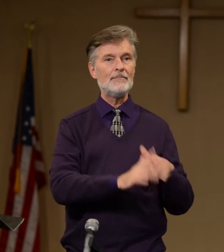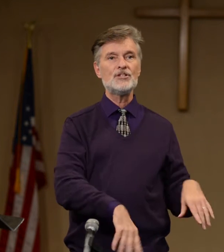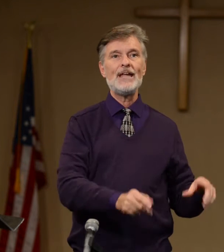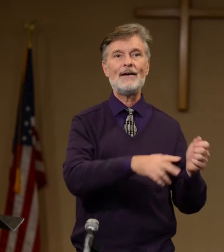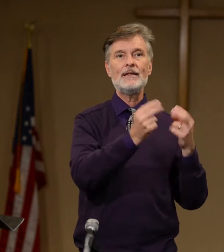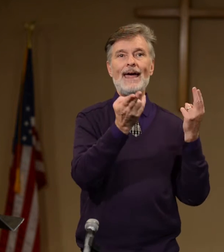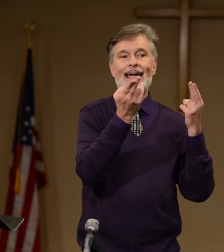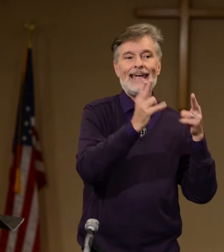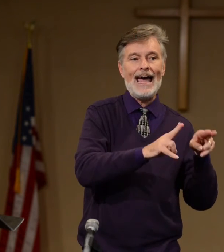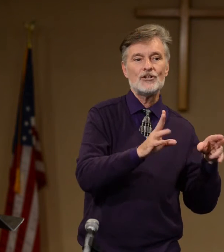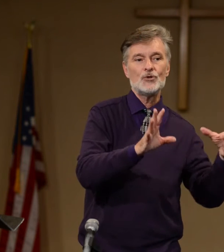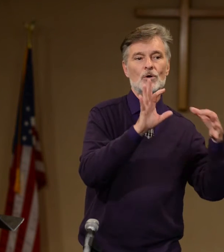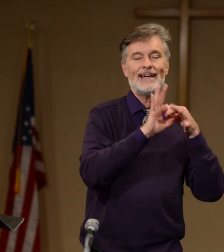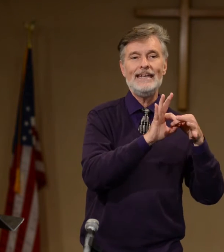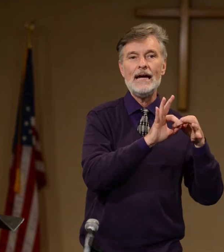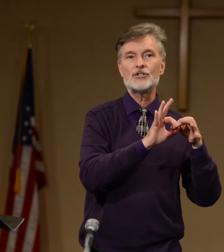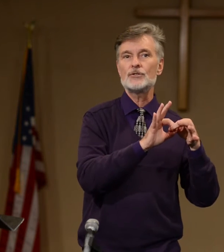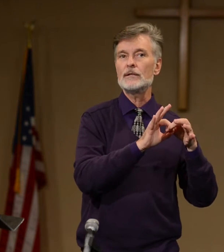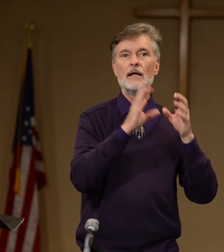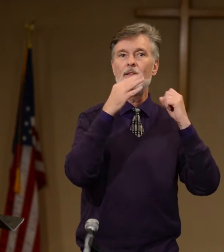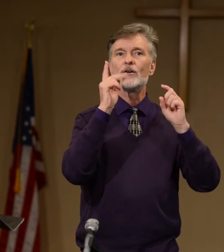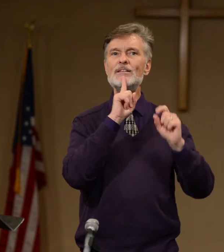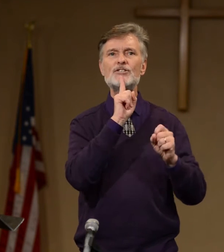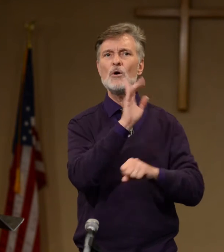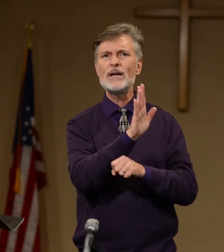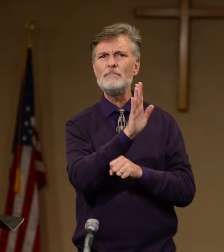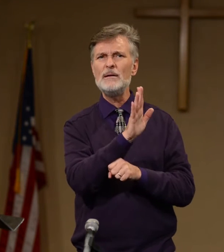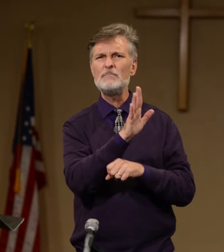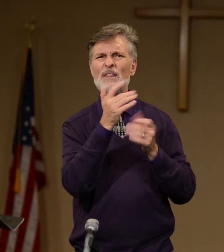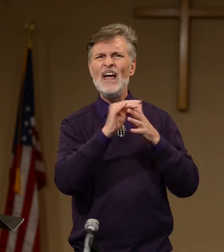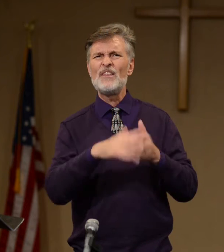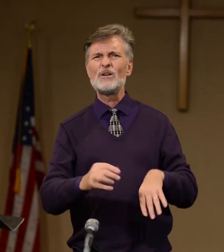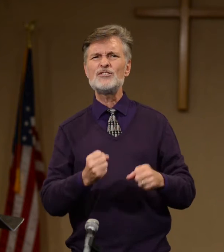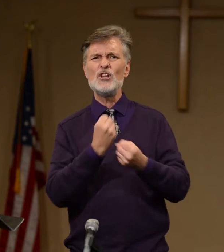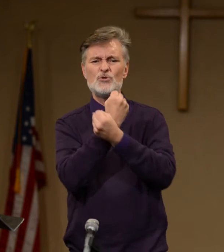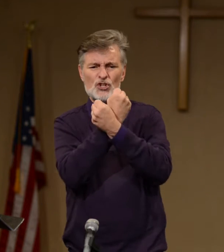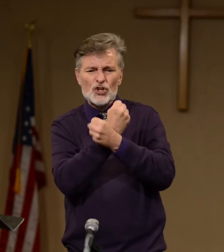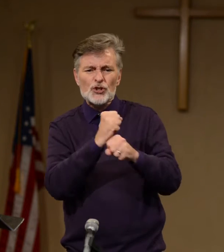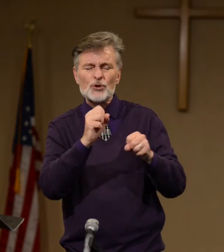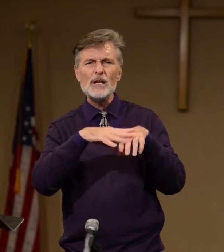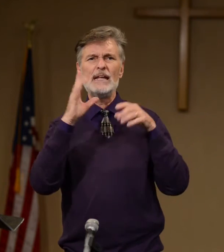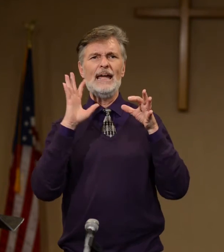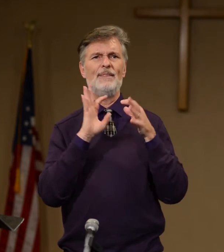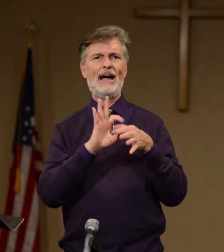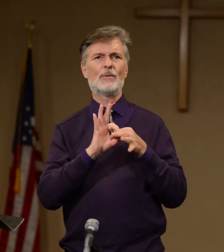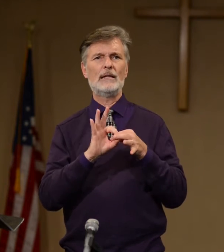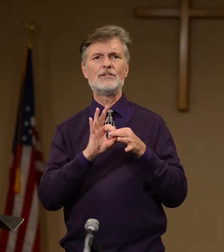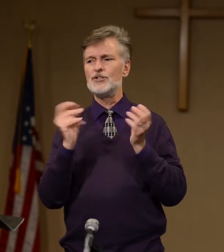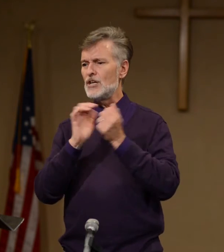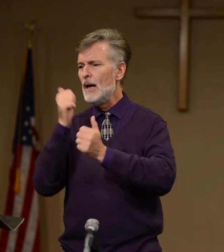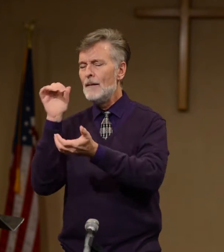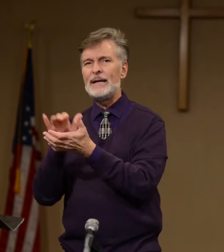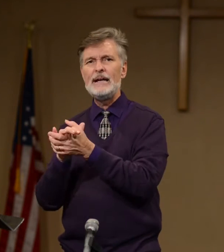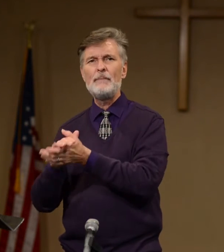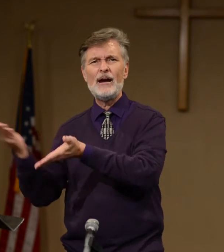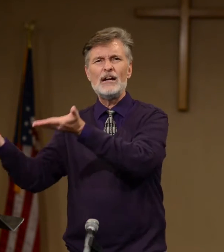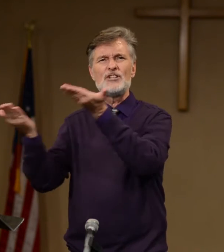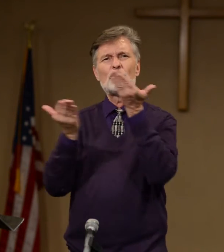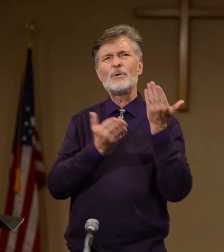just having that casual connection, there is no commitment. There is no security in that relationship. But in a marriage, it